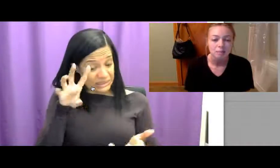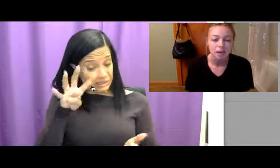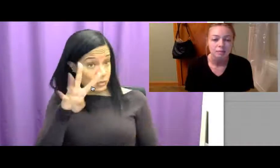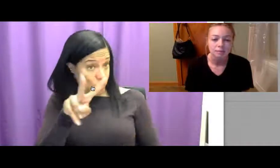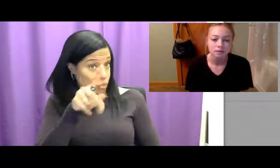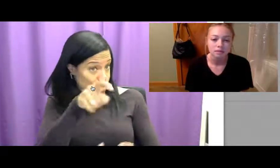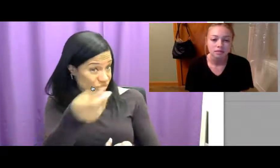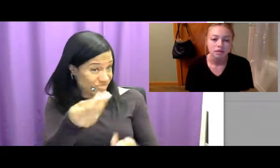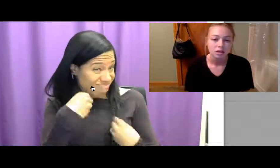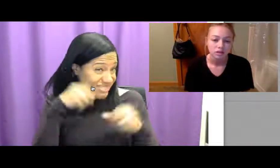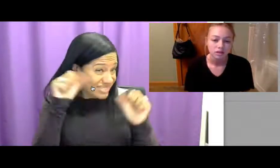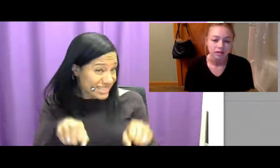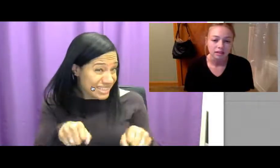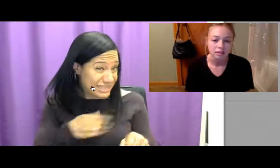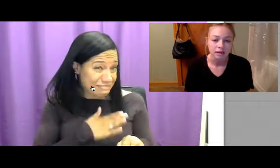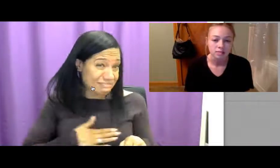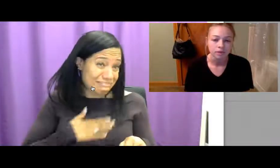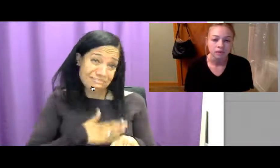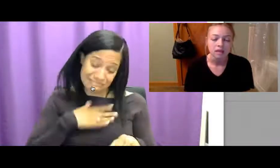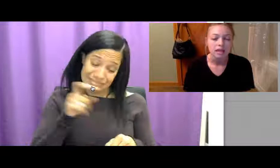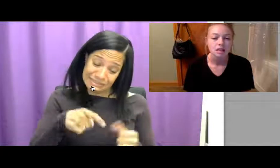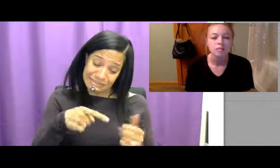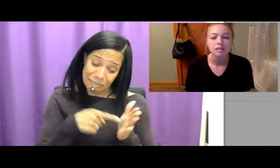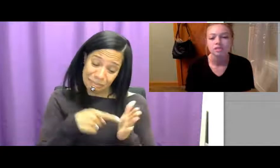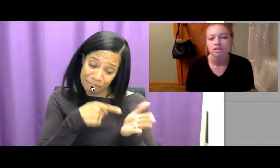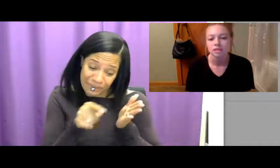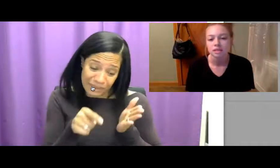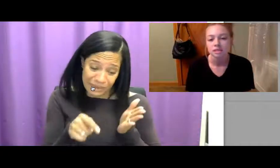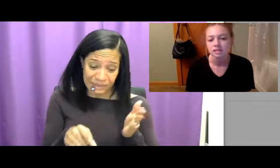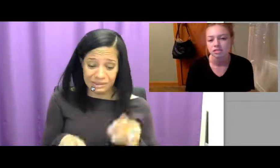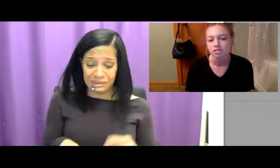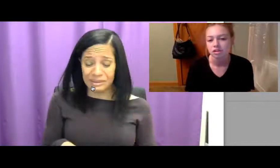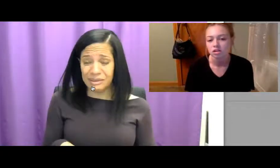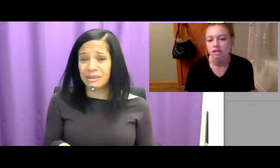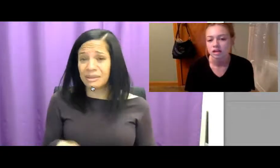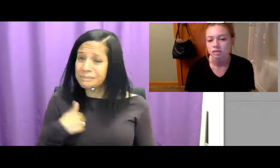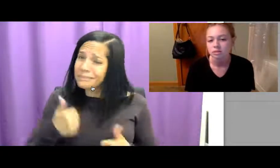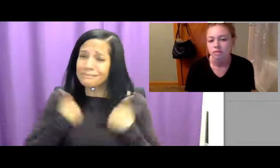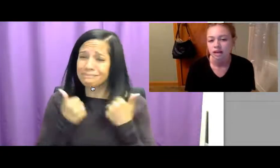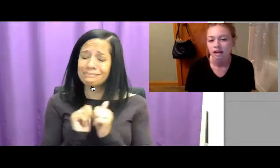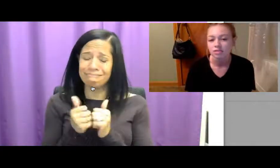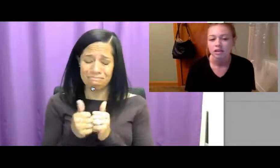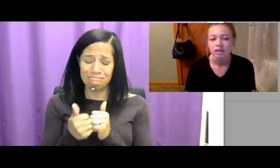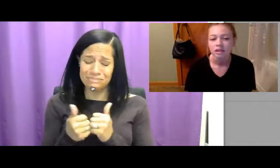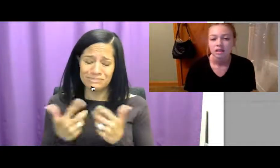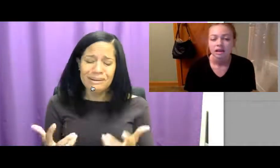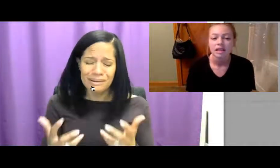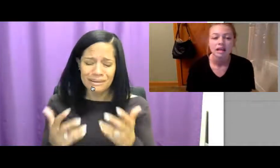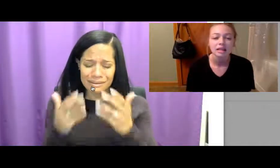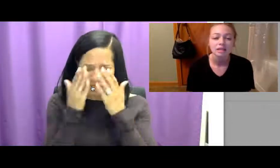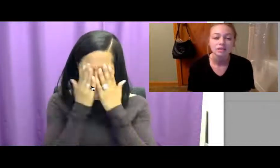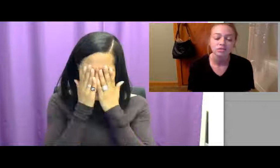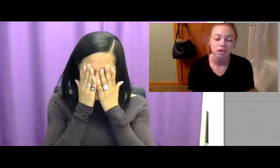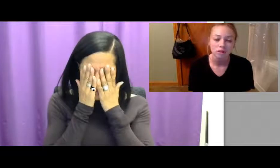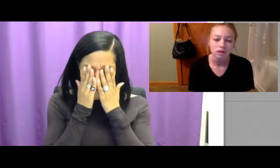I can't pay my bills with that little amount of money. Can you please just give me the $600 that I am supposed to have? I